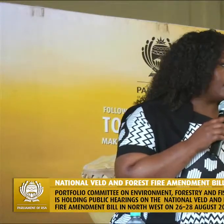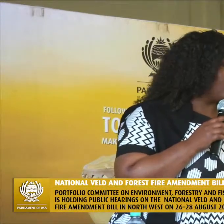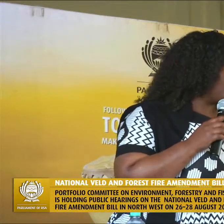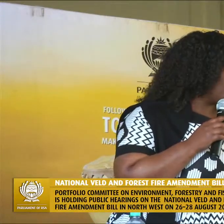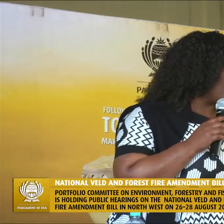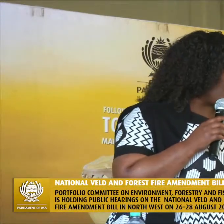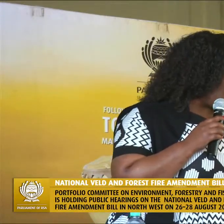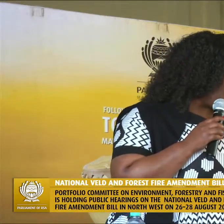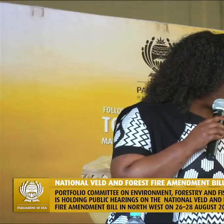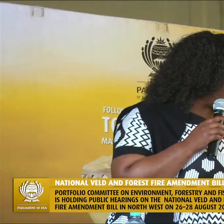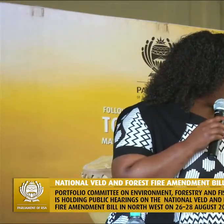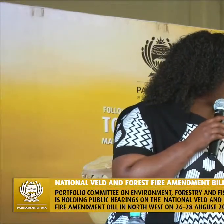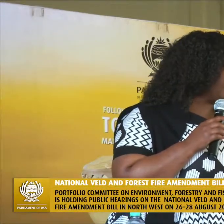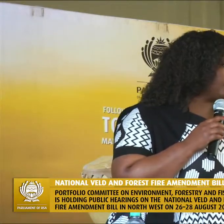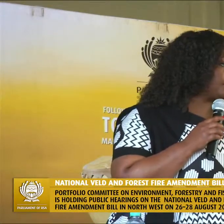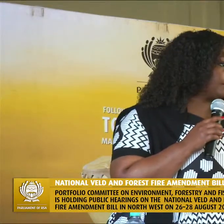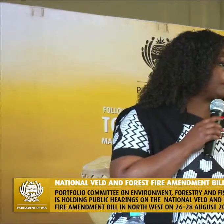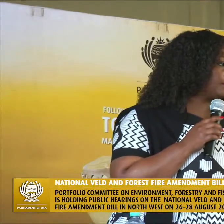okay